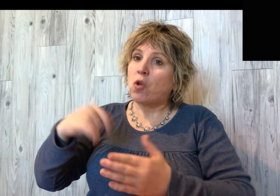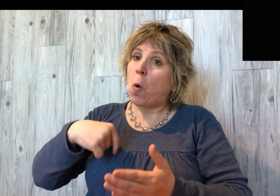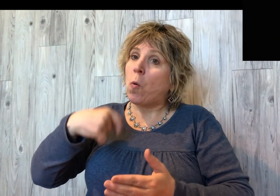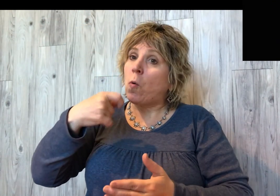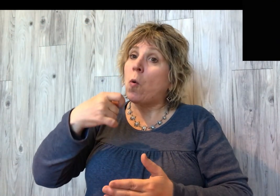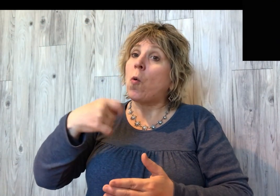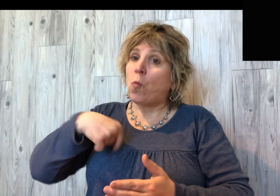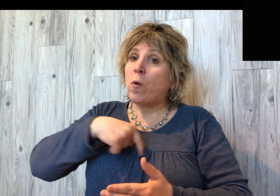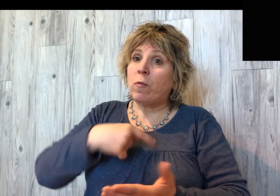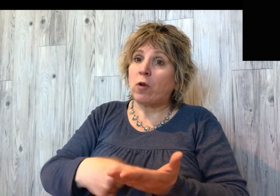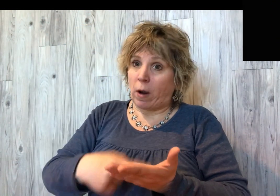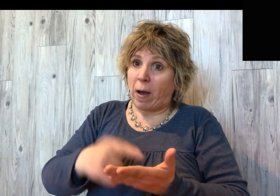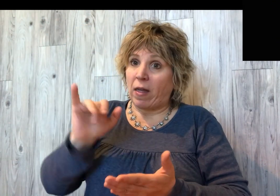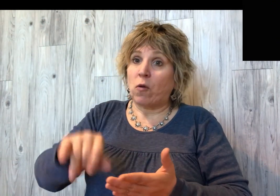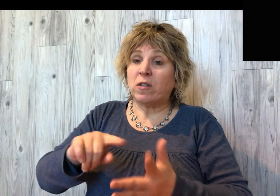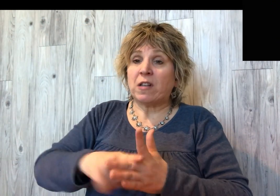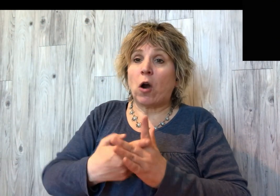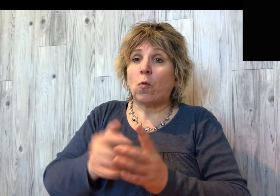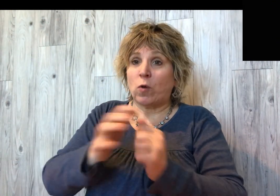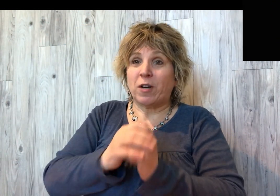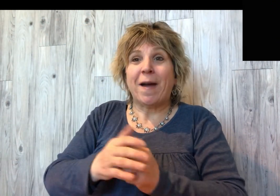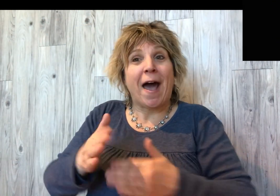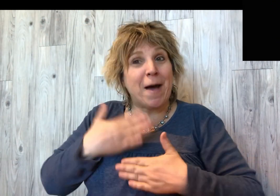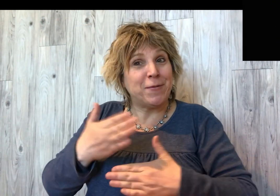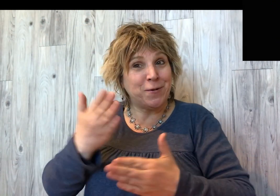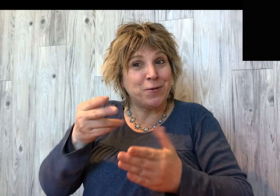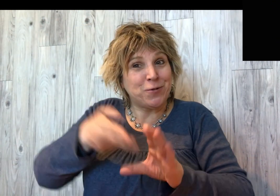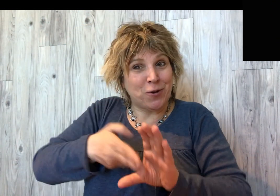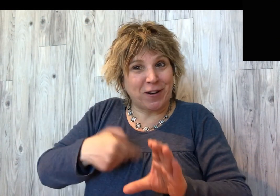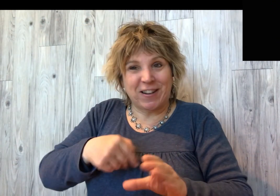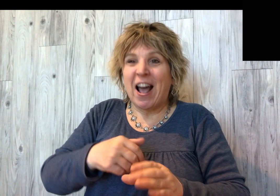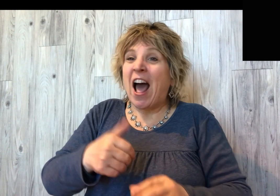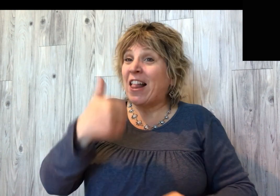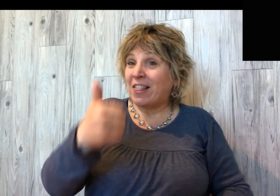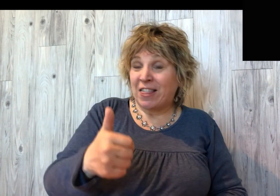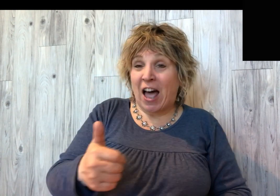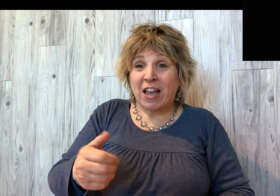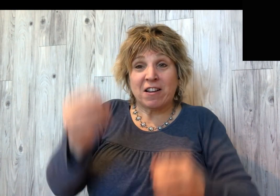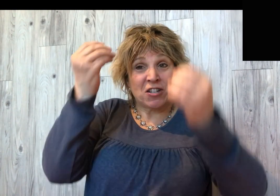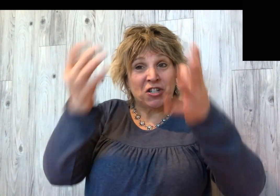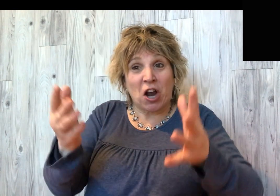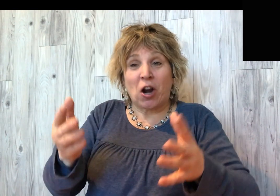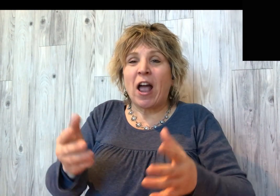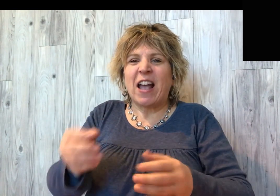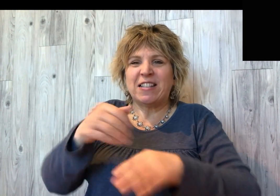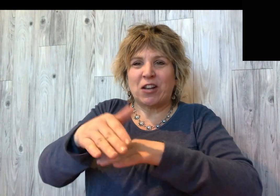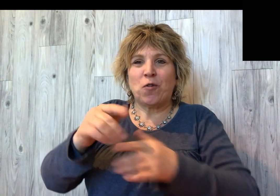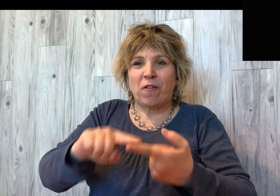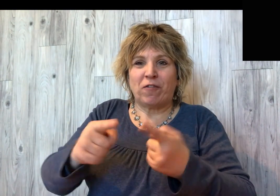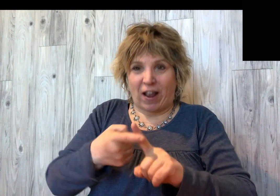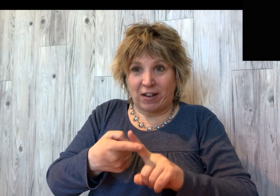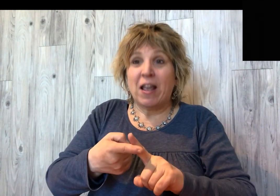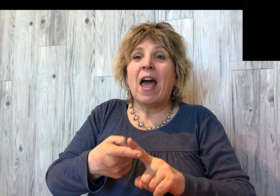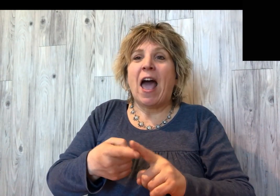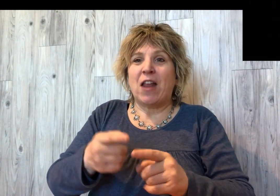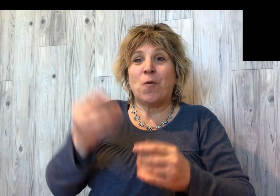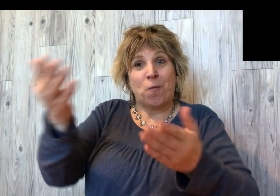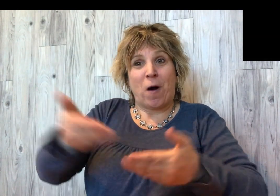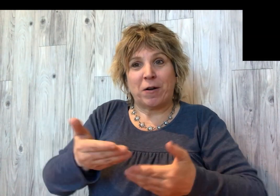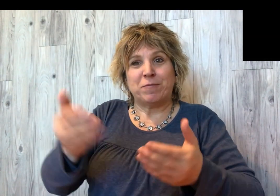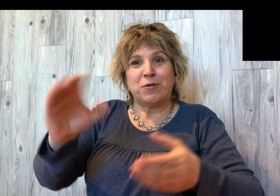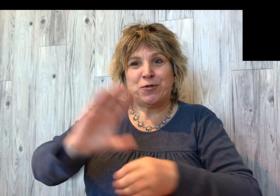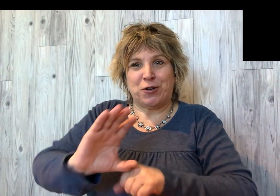gonna be talking about. We're gonna jump into some worship. So glad you're joining us today. Like, share, send to a friend who needs it in their life. Welcome to church.